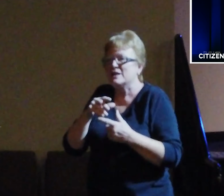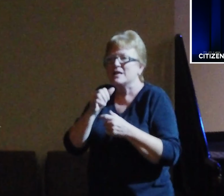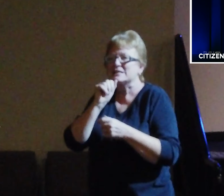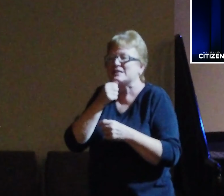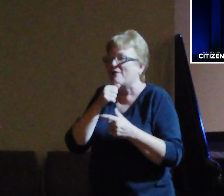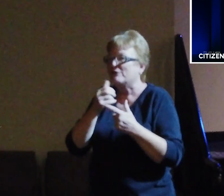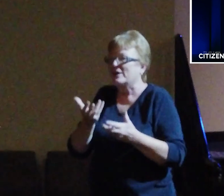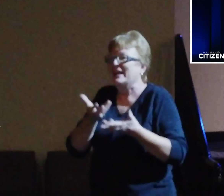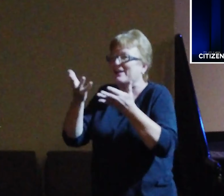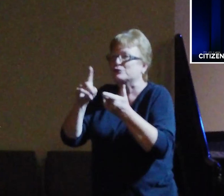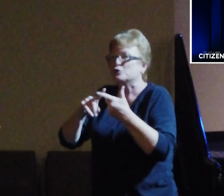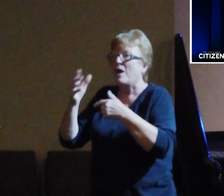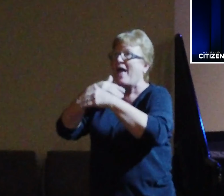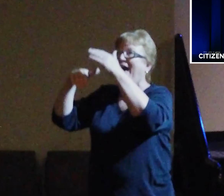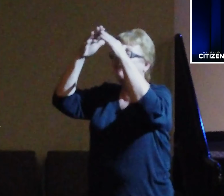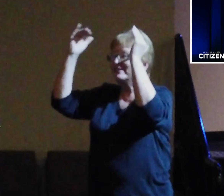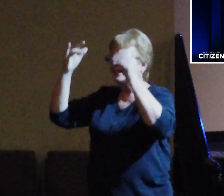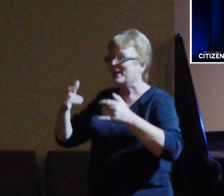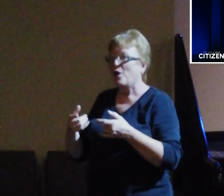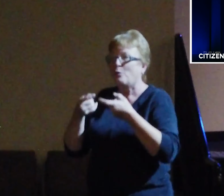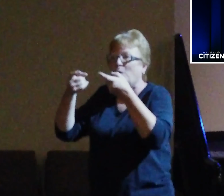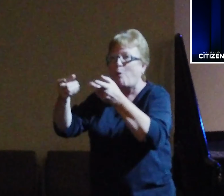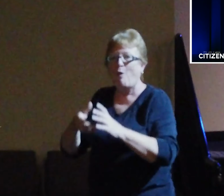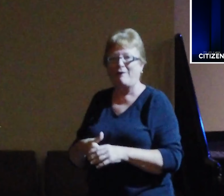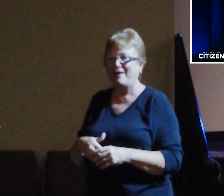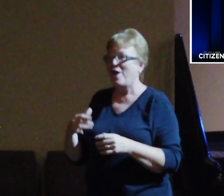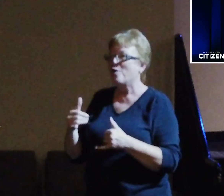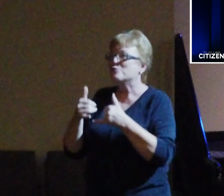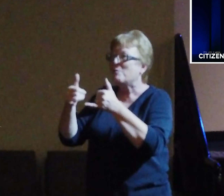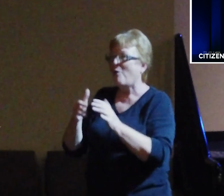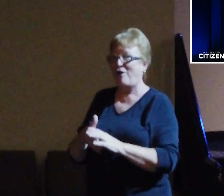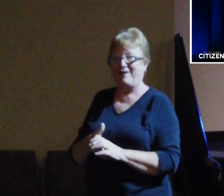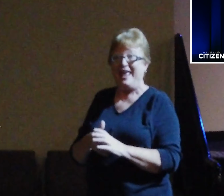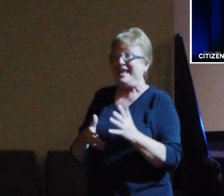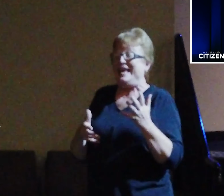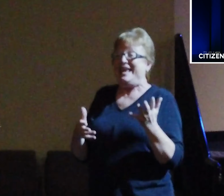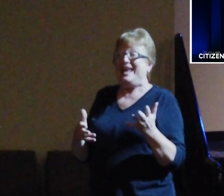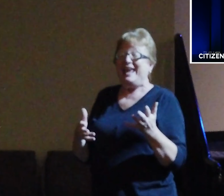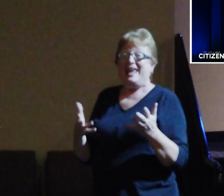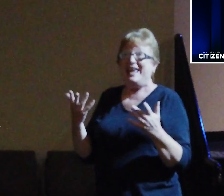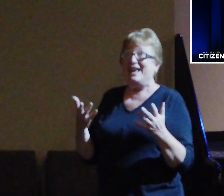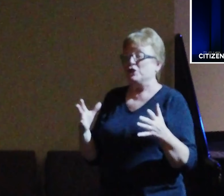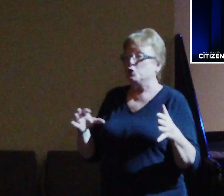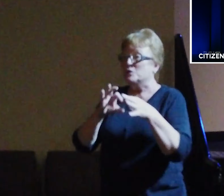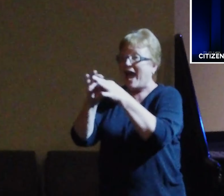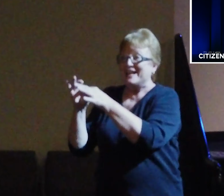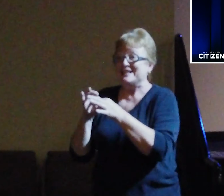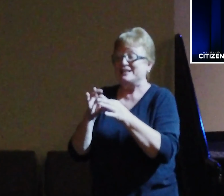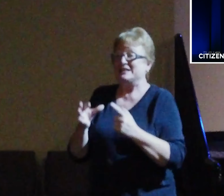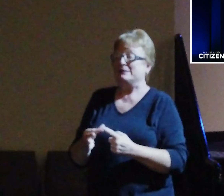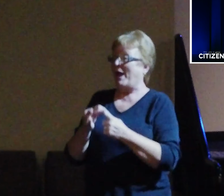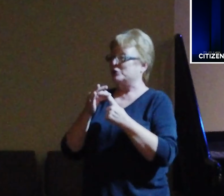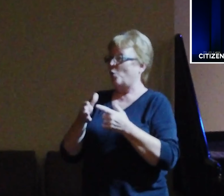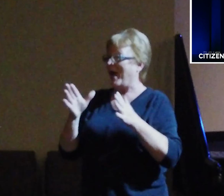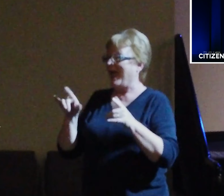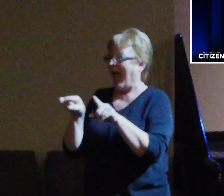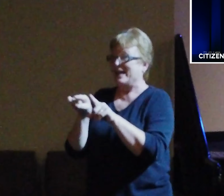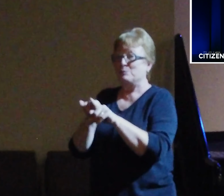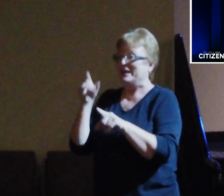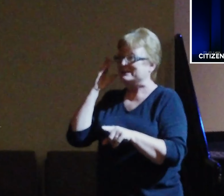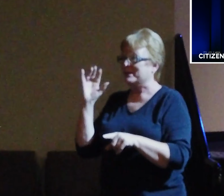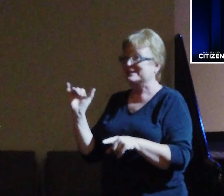brings heavenly reward, as we read. Suffering unites us in a unique way with Christ as we share in his sufferings.